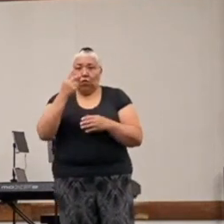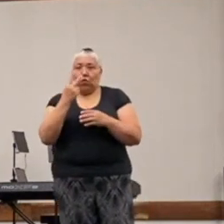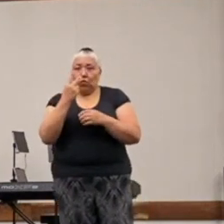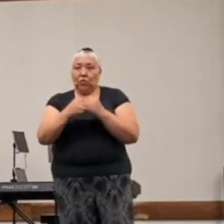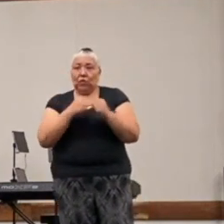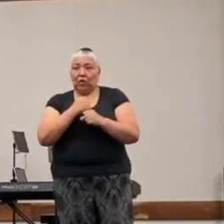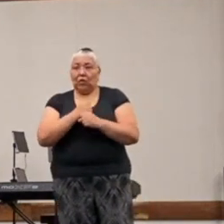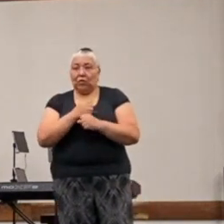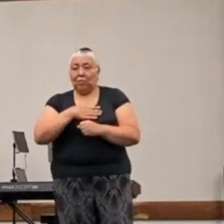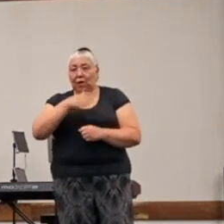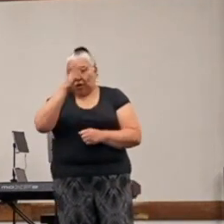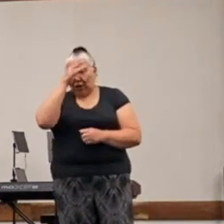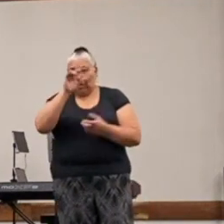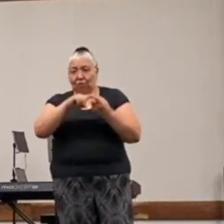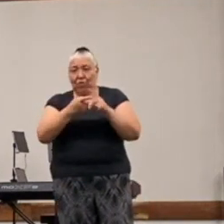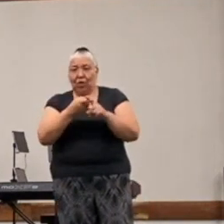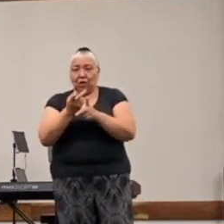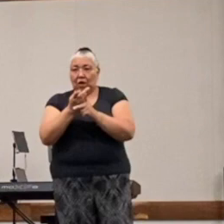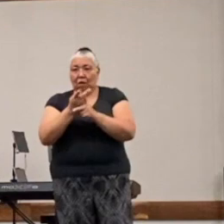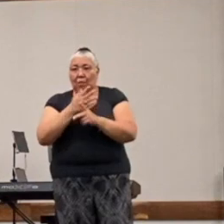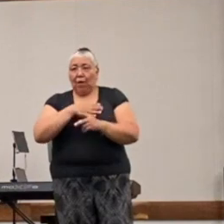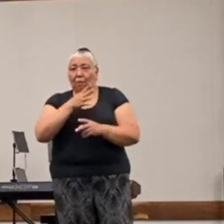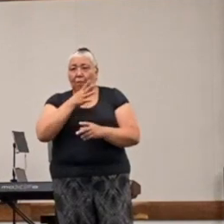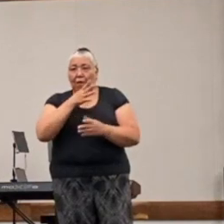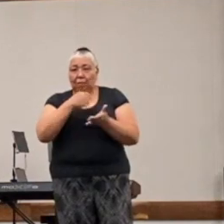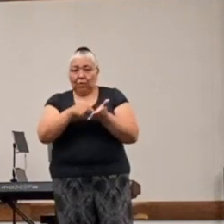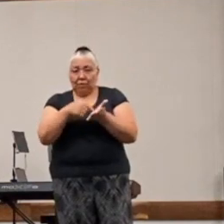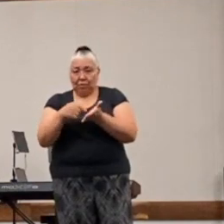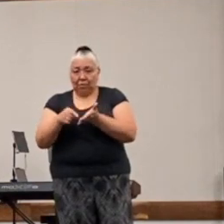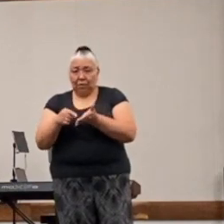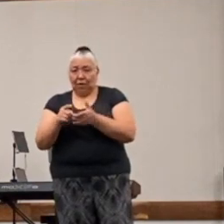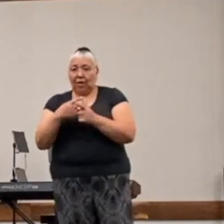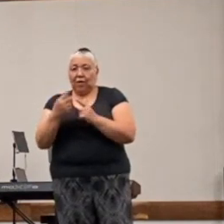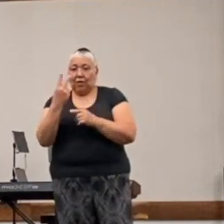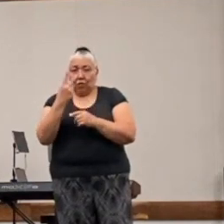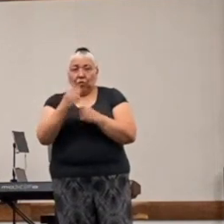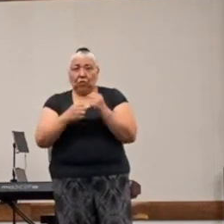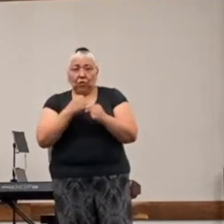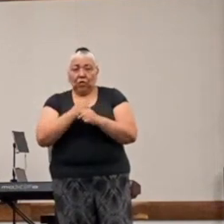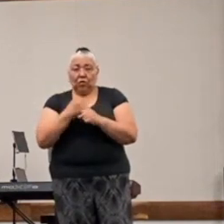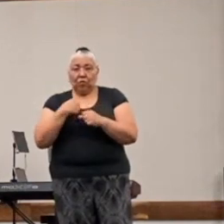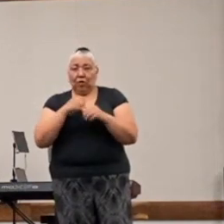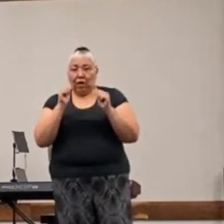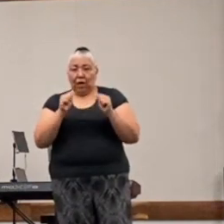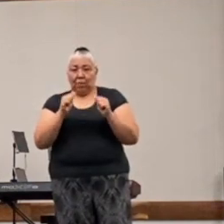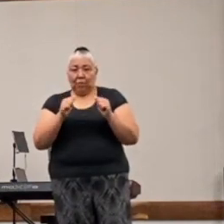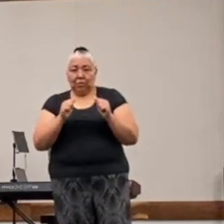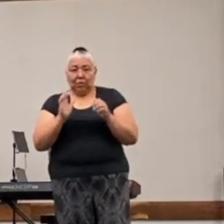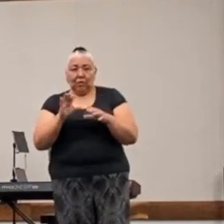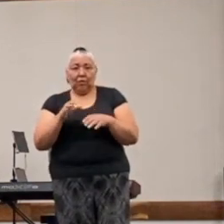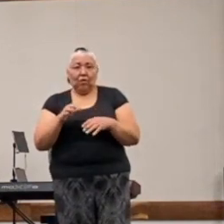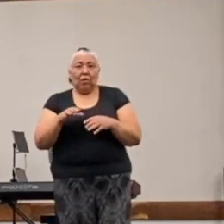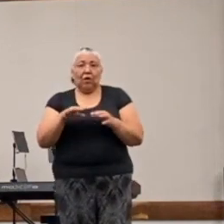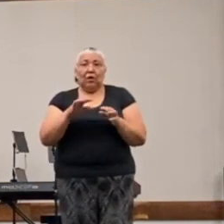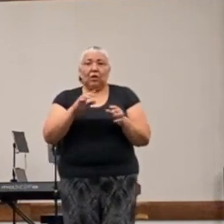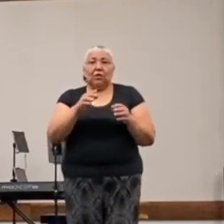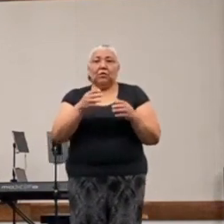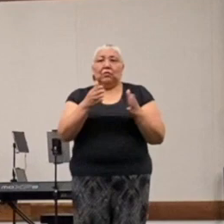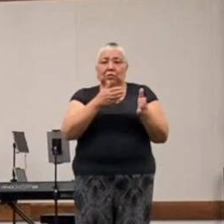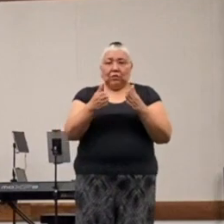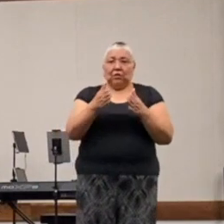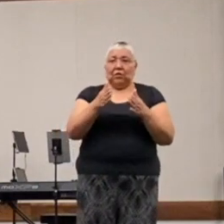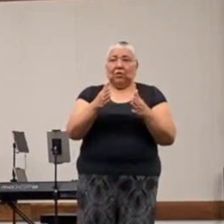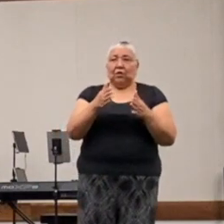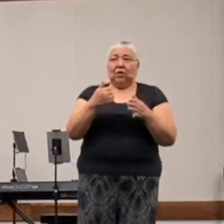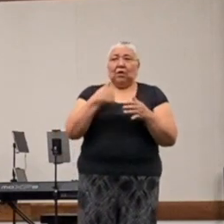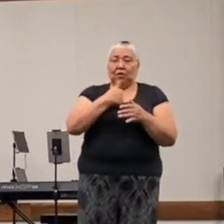2 years, my dad's friend took care of my mom's mortgage. And in those 2 years, we were able to get ourselves situated to where my mom could move